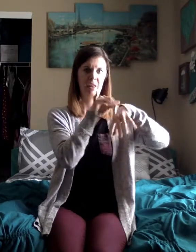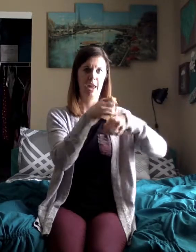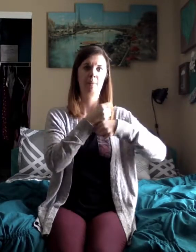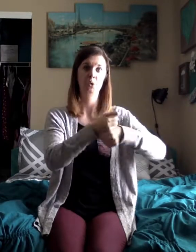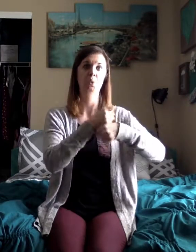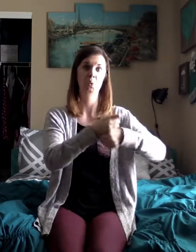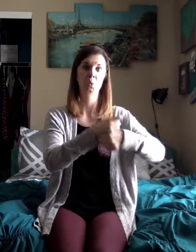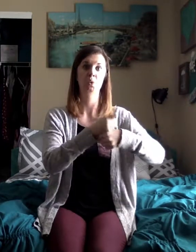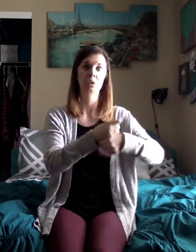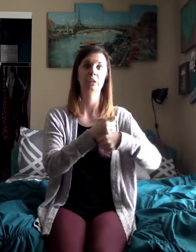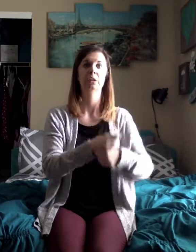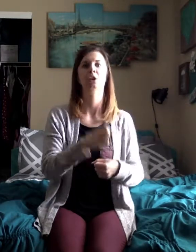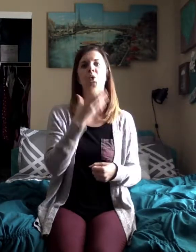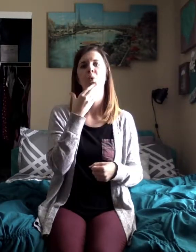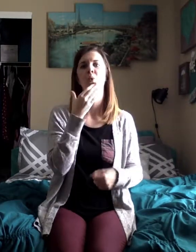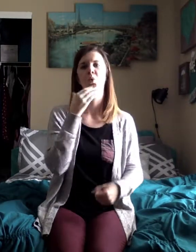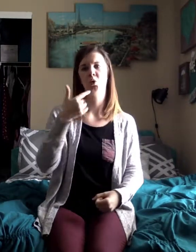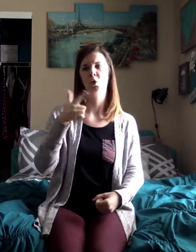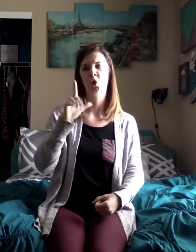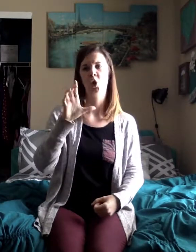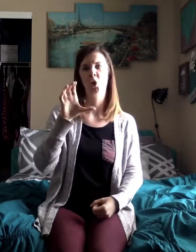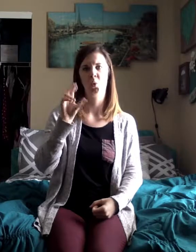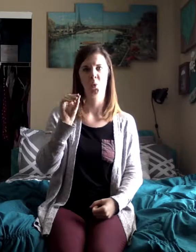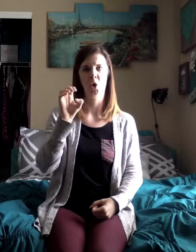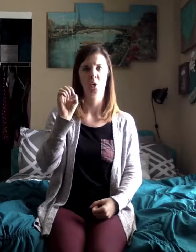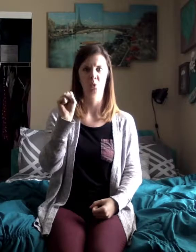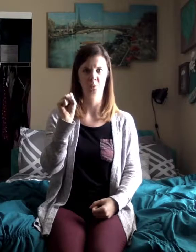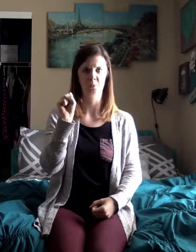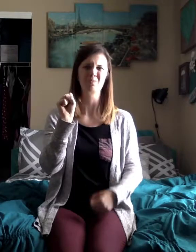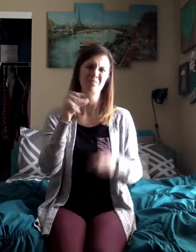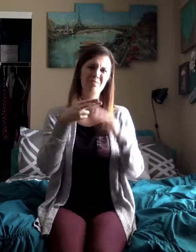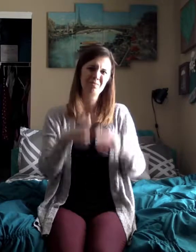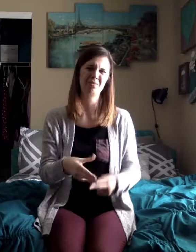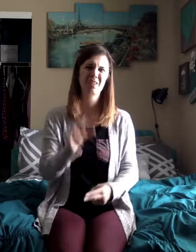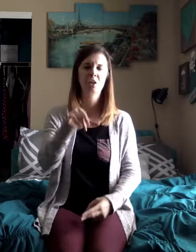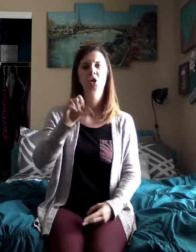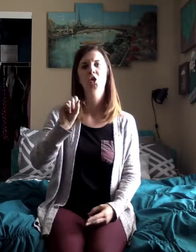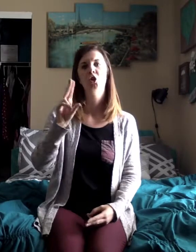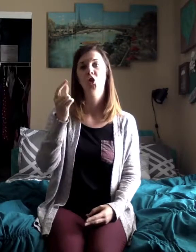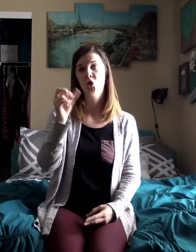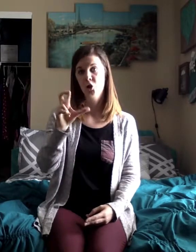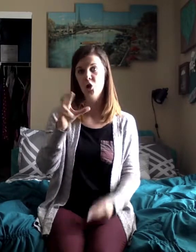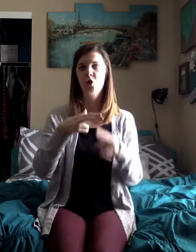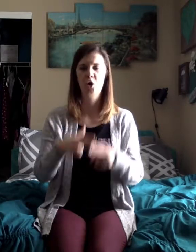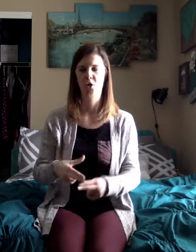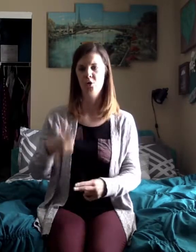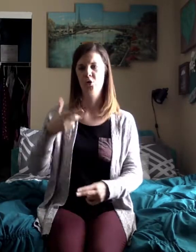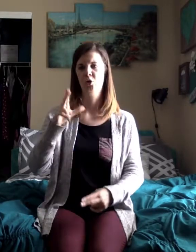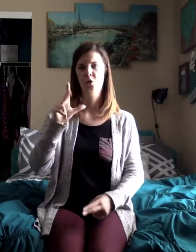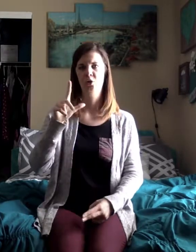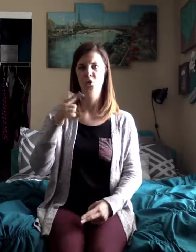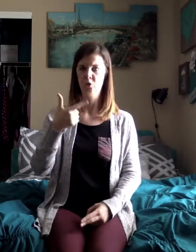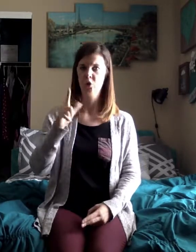glucose and also oxygen. So sugar and oxygen are the byproducts. So at the bottom here, we've got a description of this